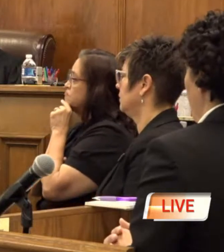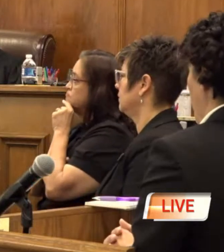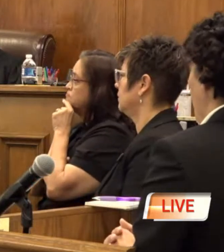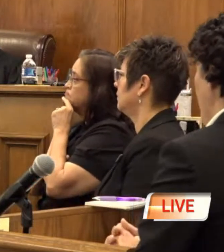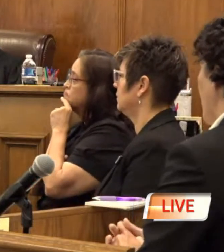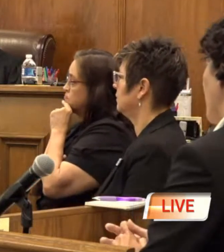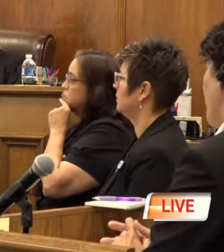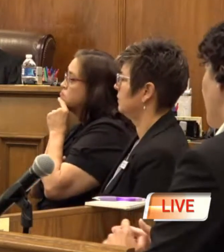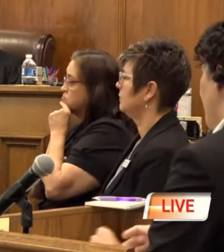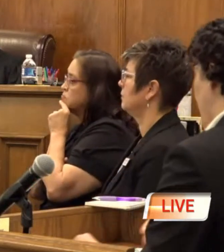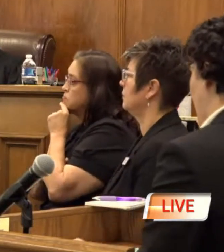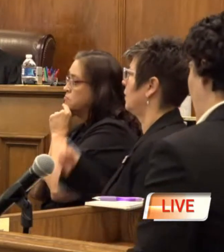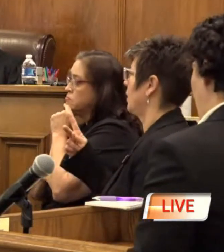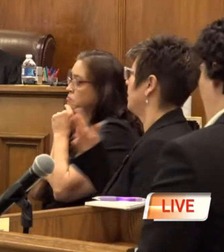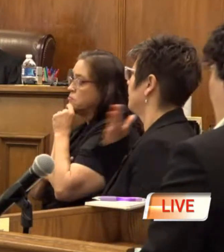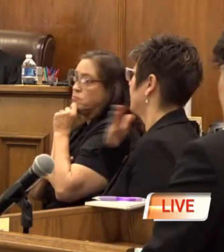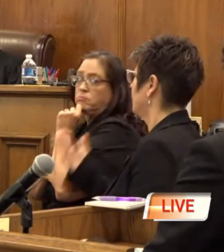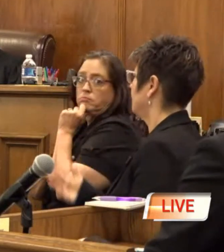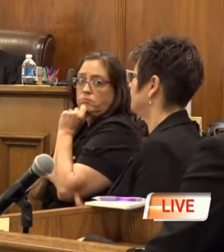Okay, thank you.